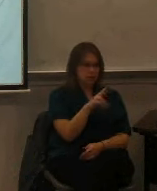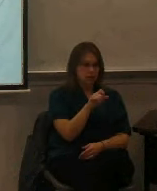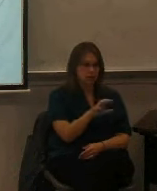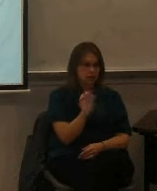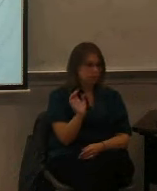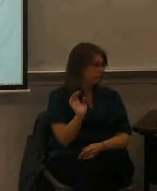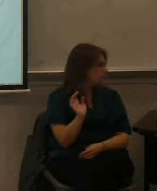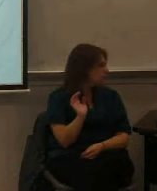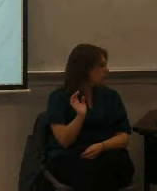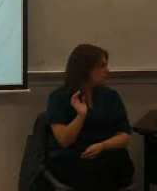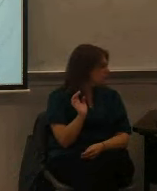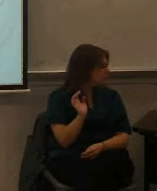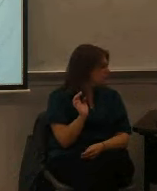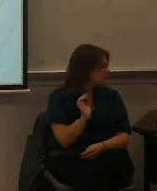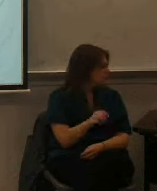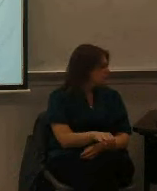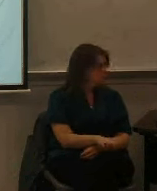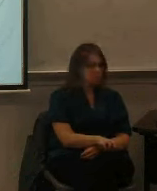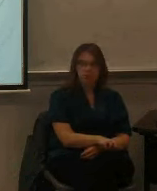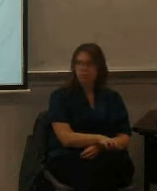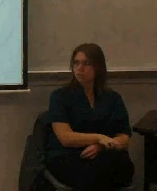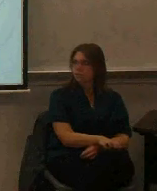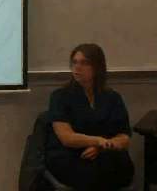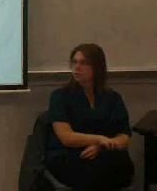have got a bunch of liquid nitrogen coming